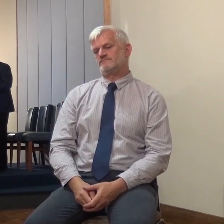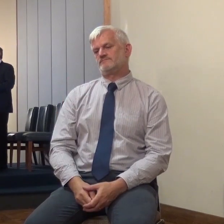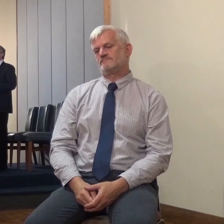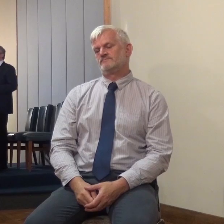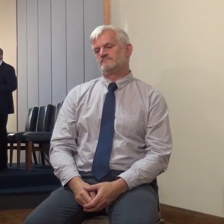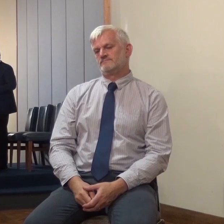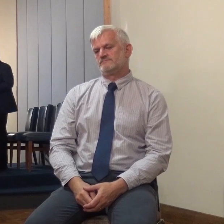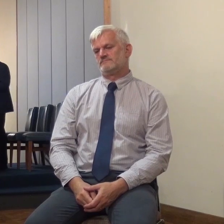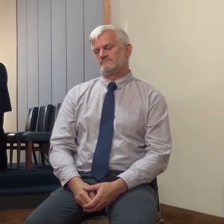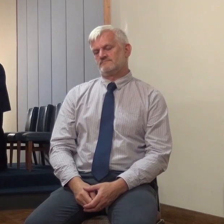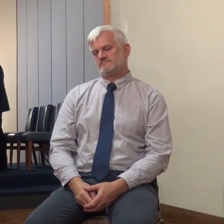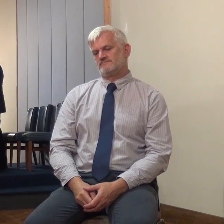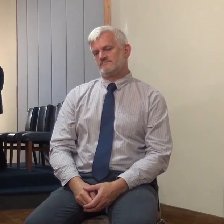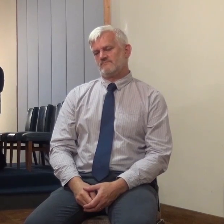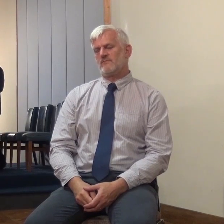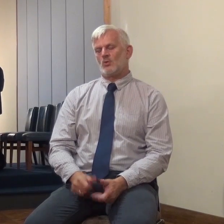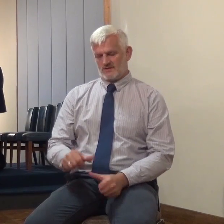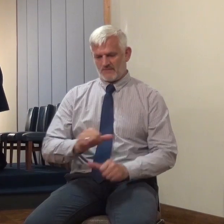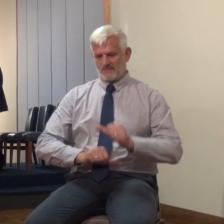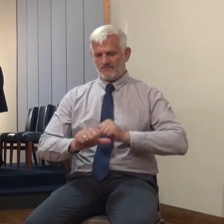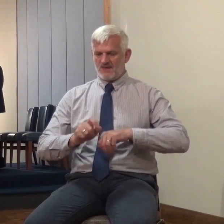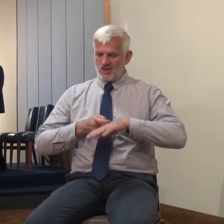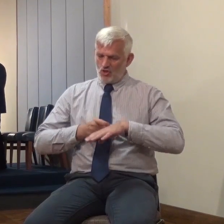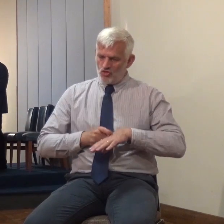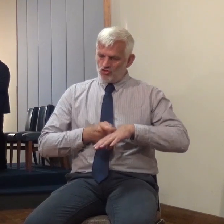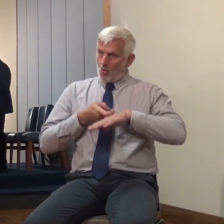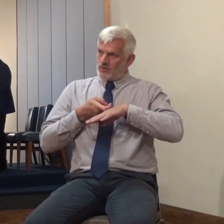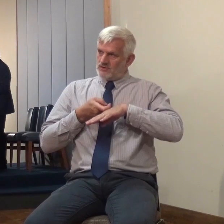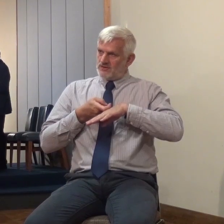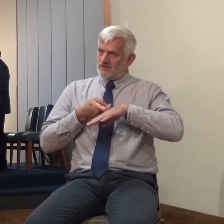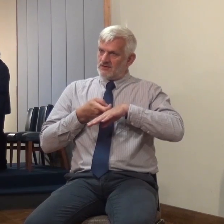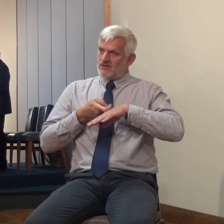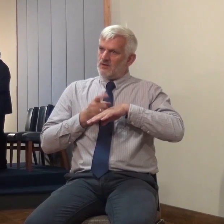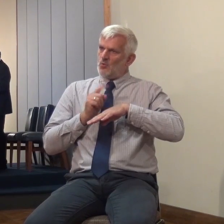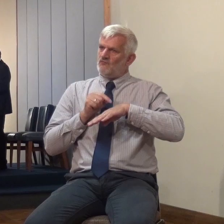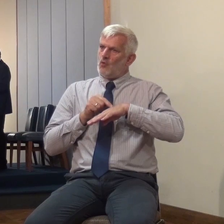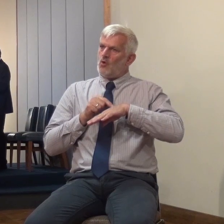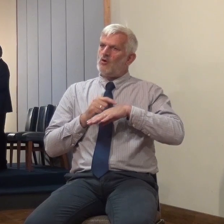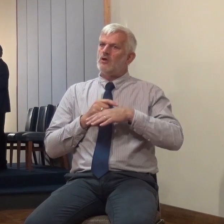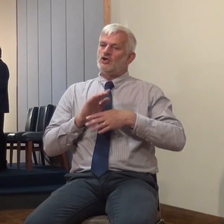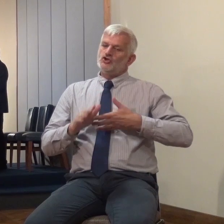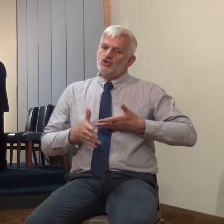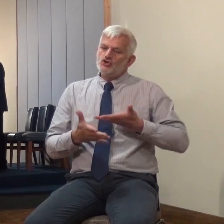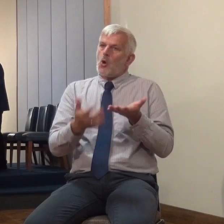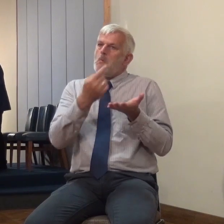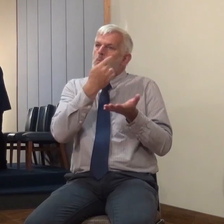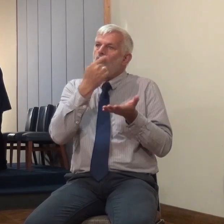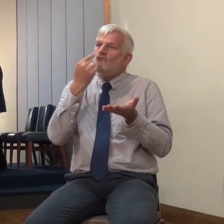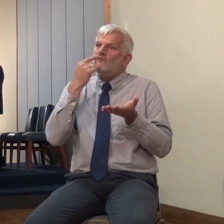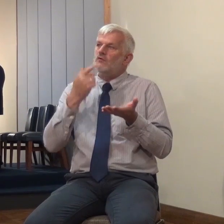The thorn in the flesh incident becomes a further piece of supporting evidence that the Lord does not